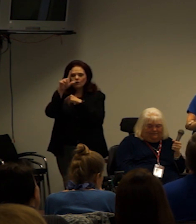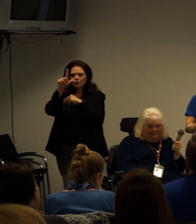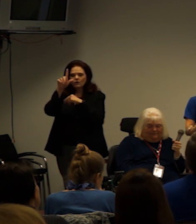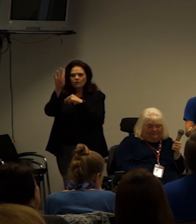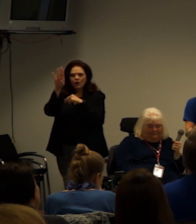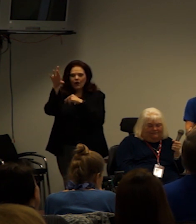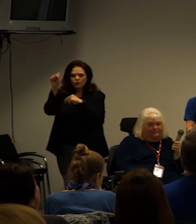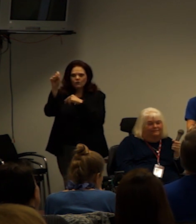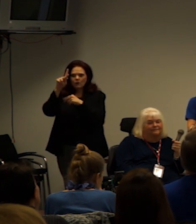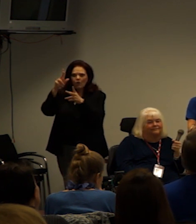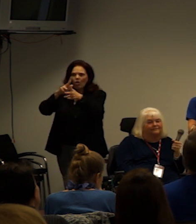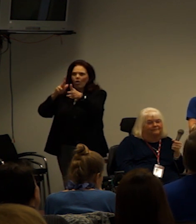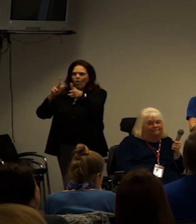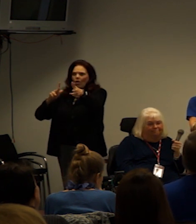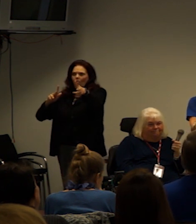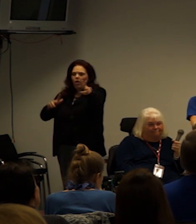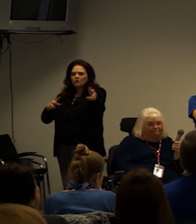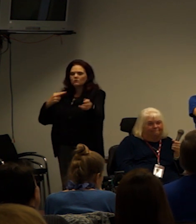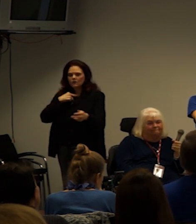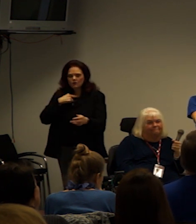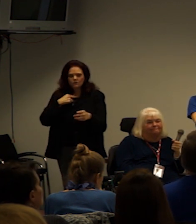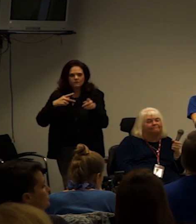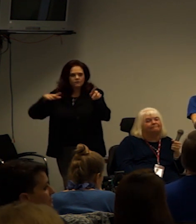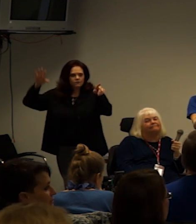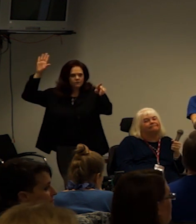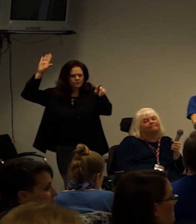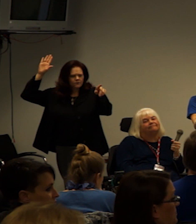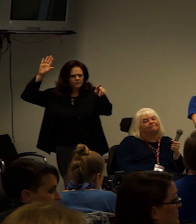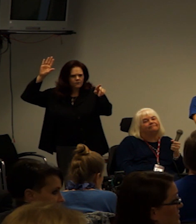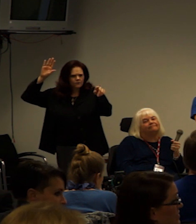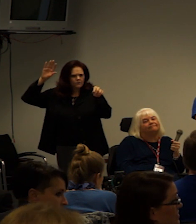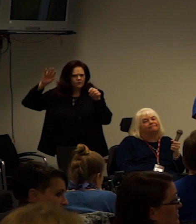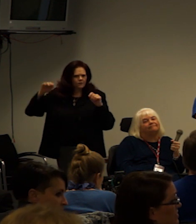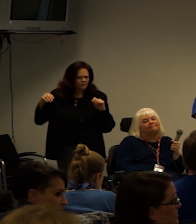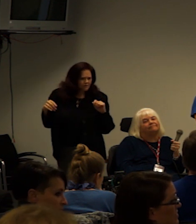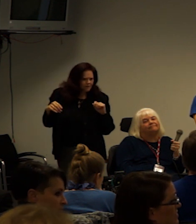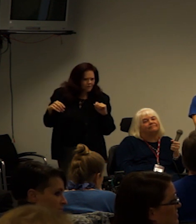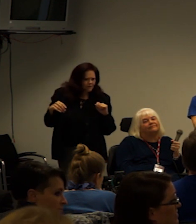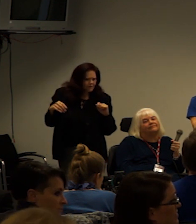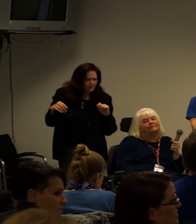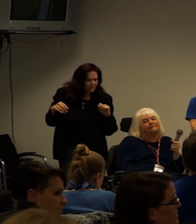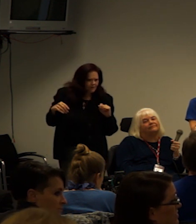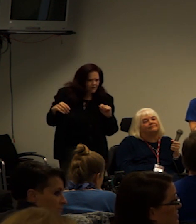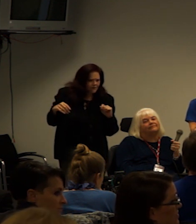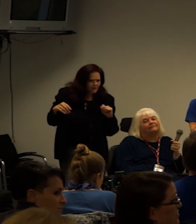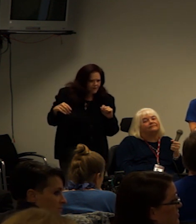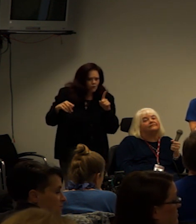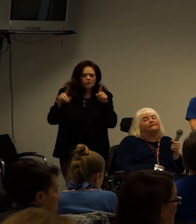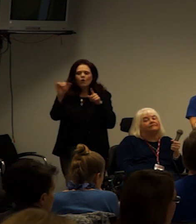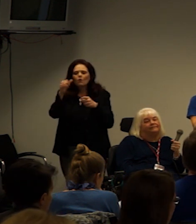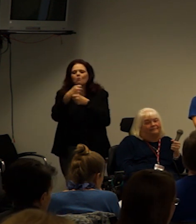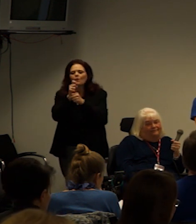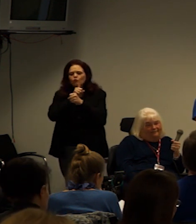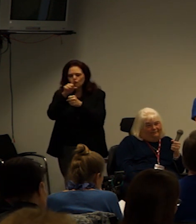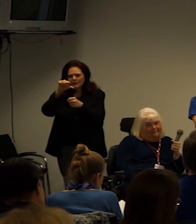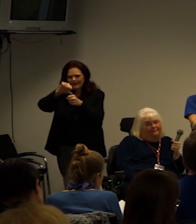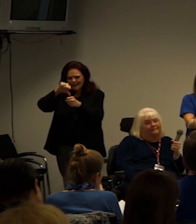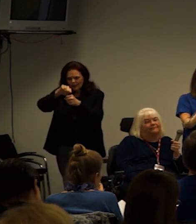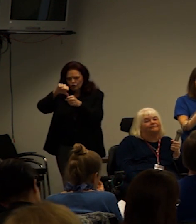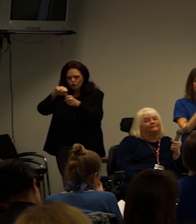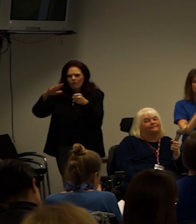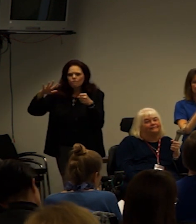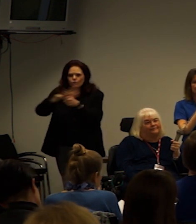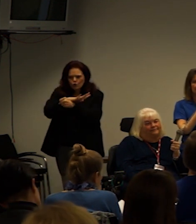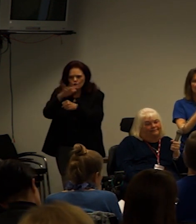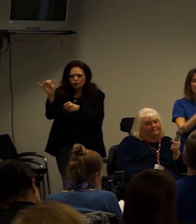24 hours, stuck. Yes, ma'am. Make sure your gas tank is